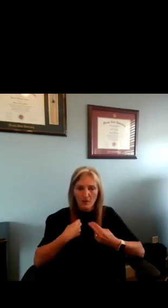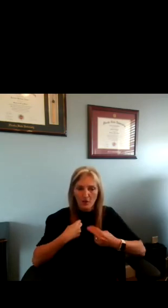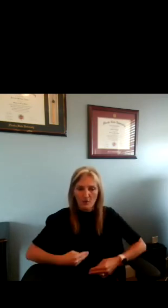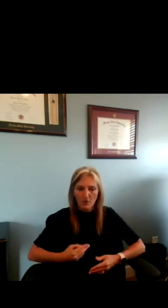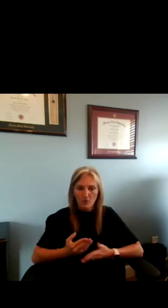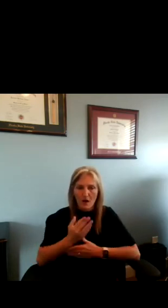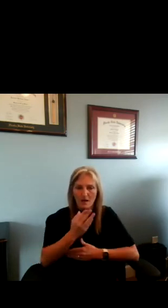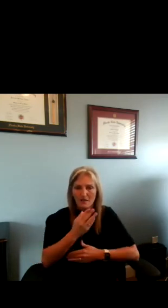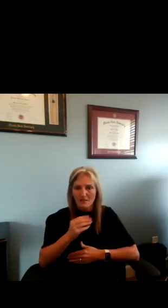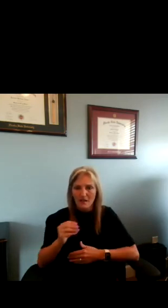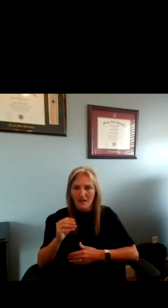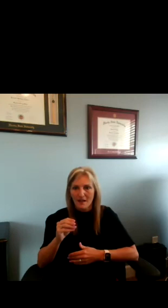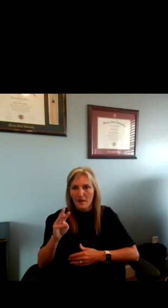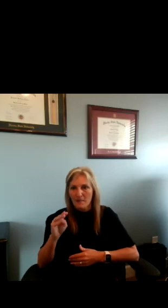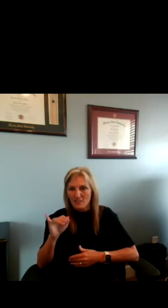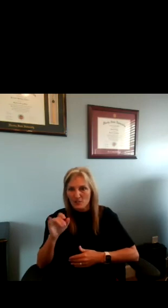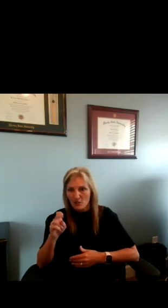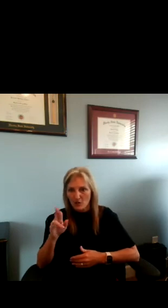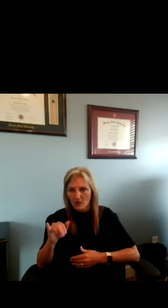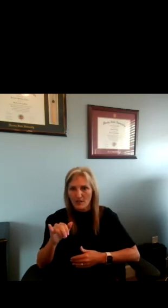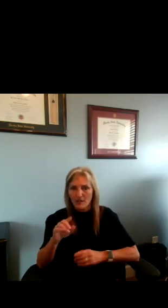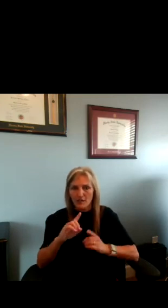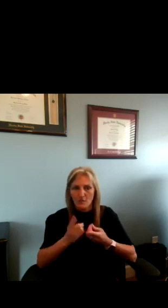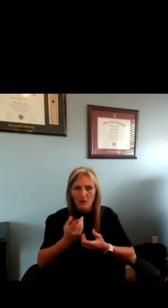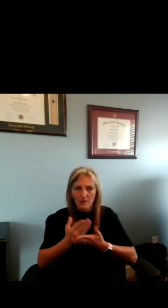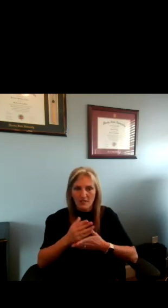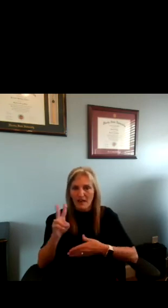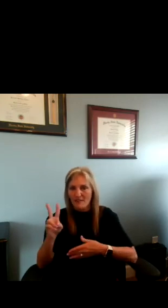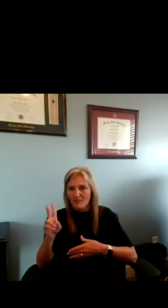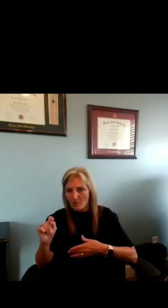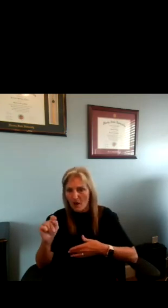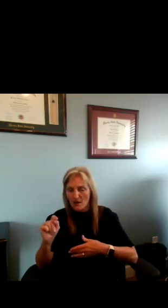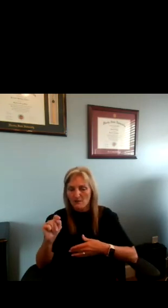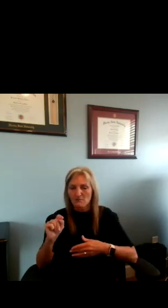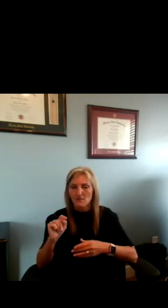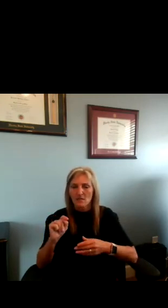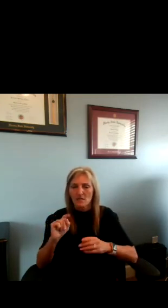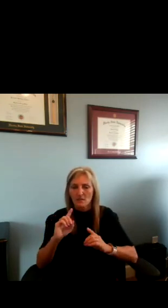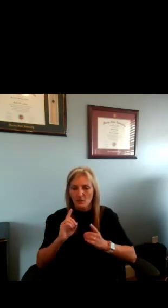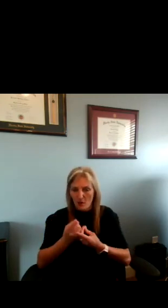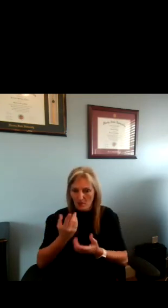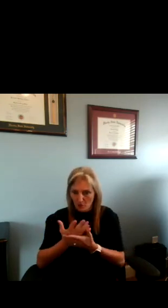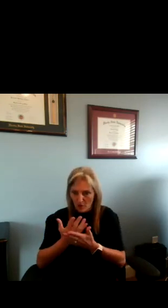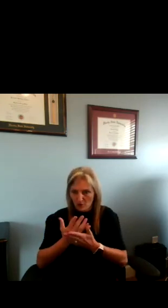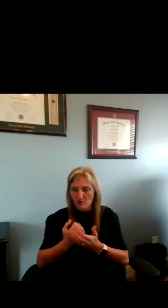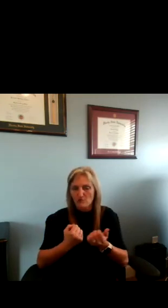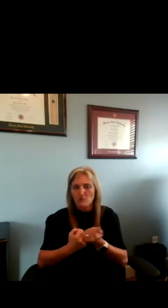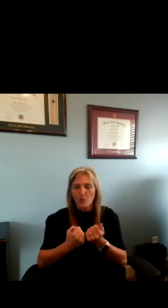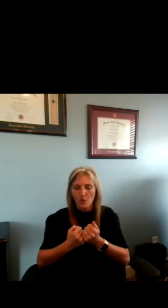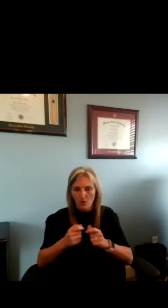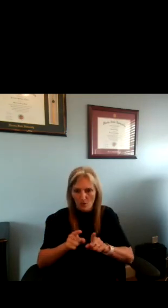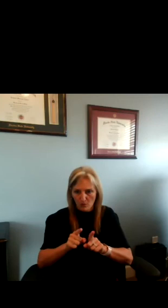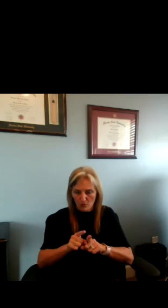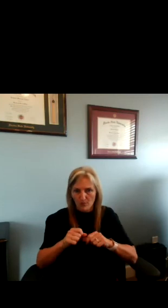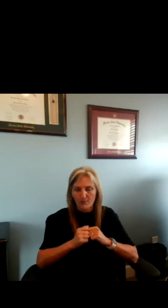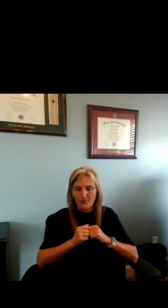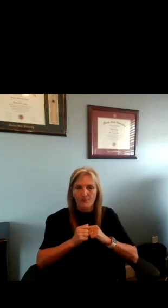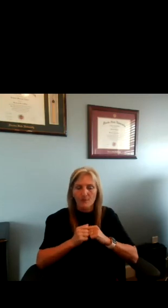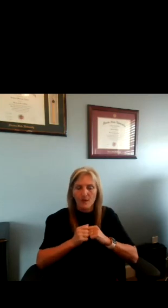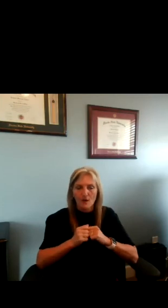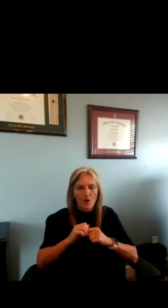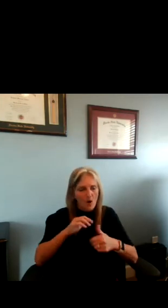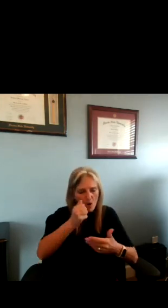with the University of Missouri, and the Vermont Department of Corrections with support from the University of Vermont. And as you can see, these